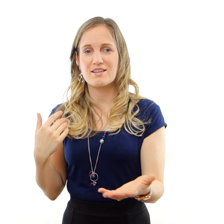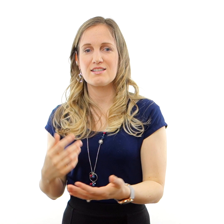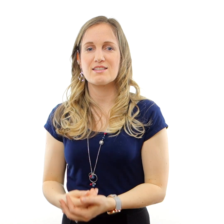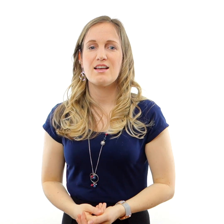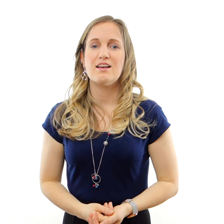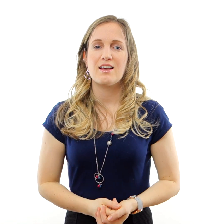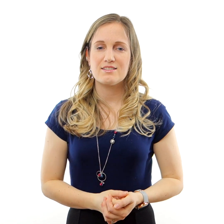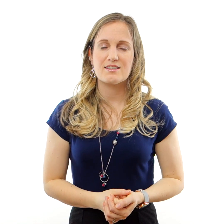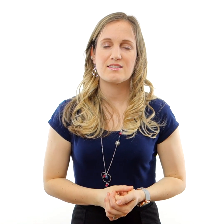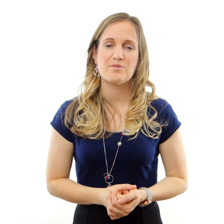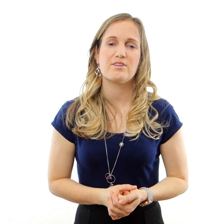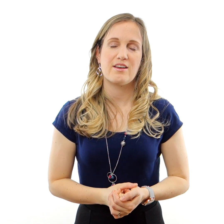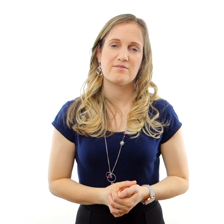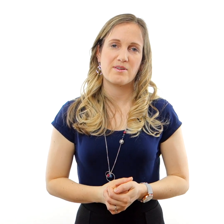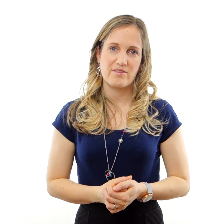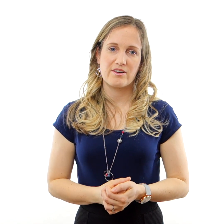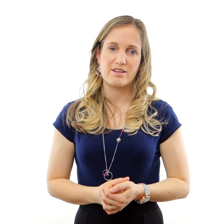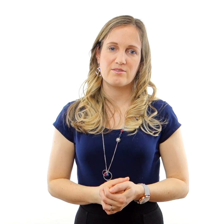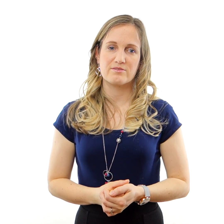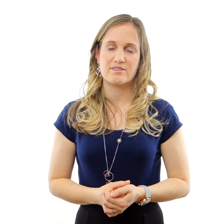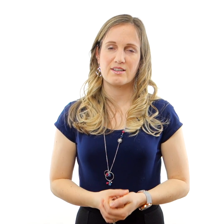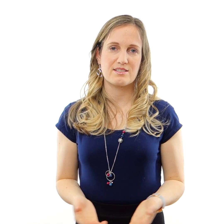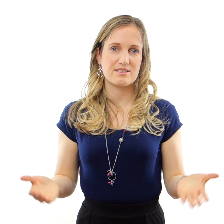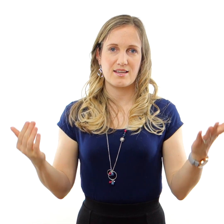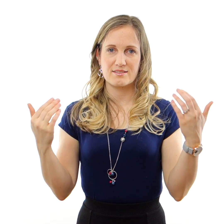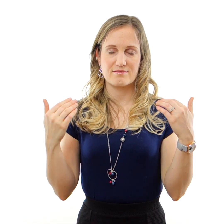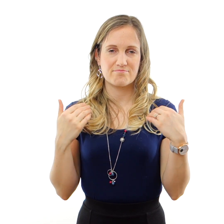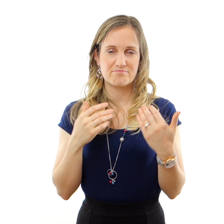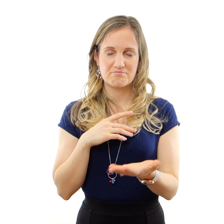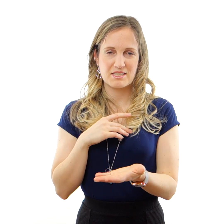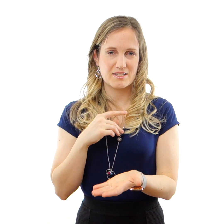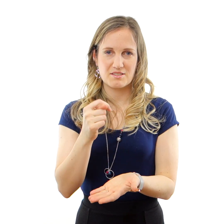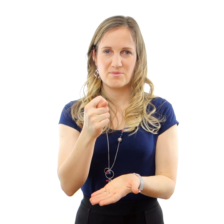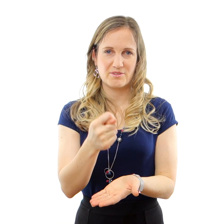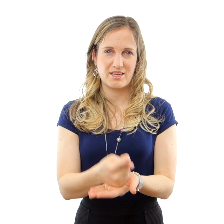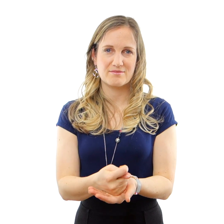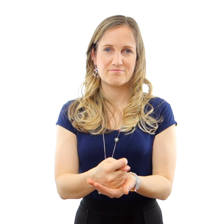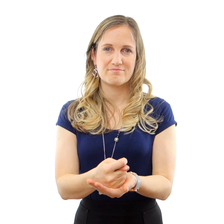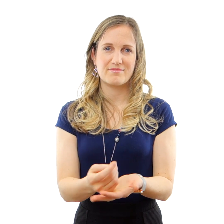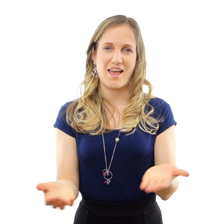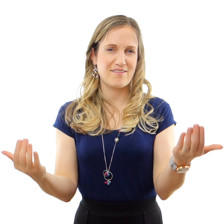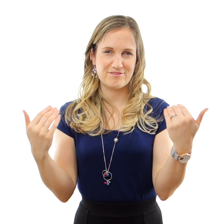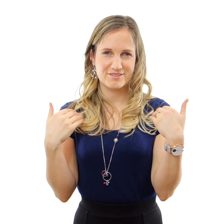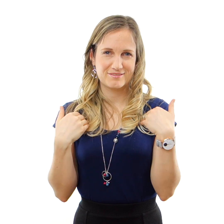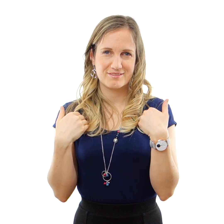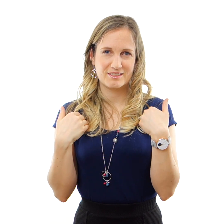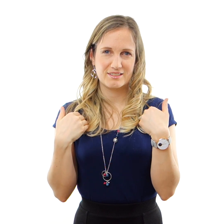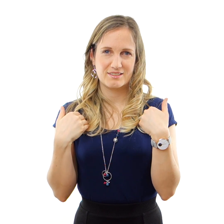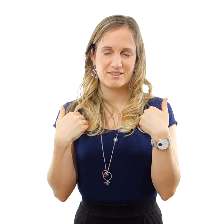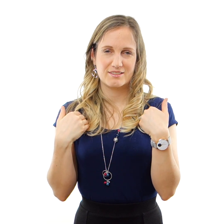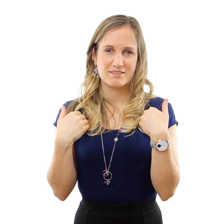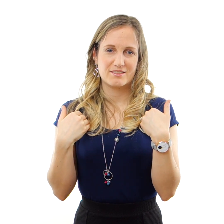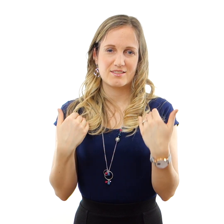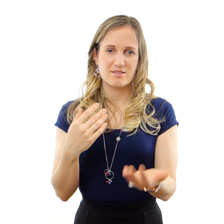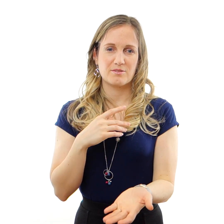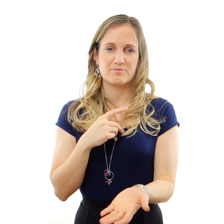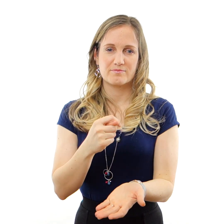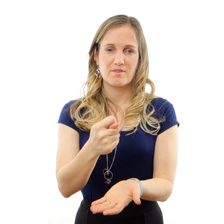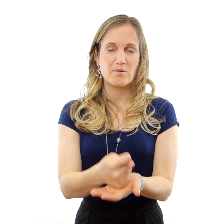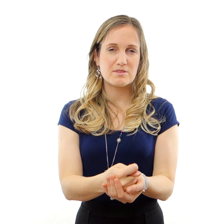is a testimony of my very own. And I just signed testimony half. So I hope this has